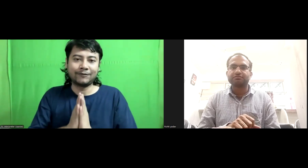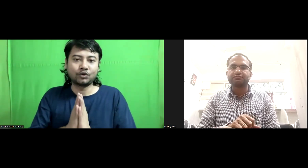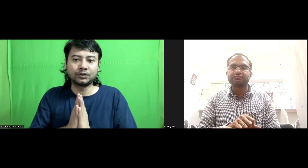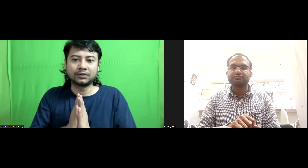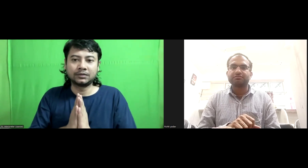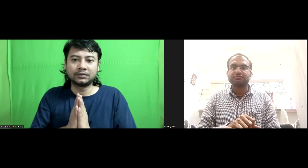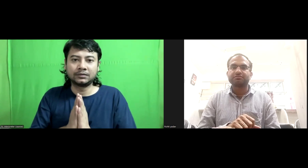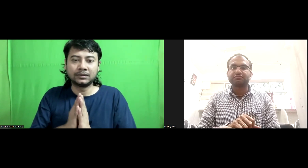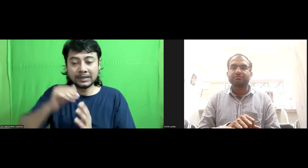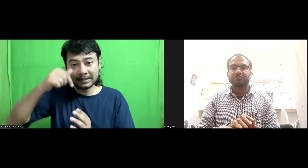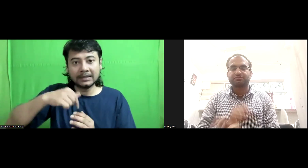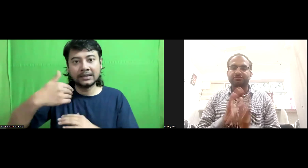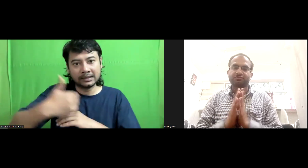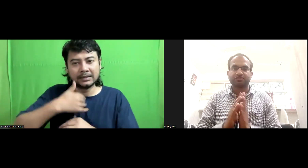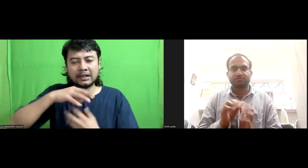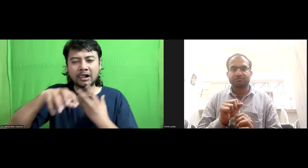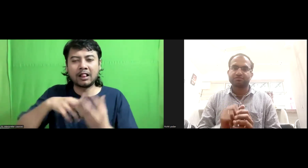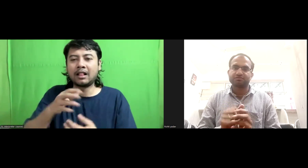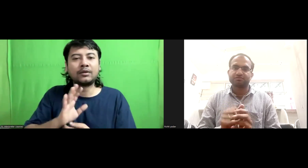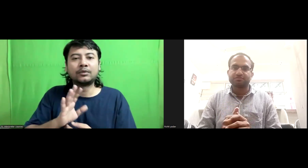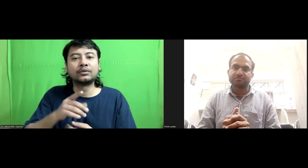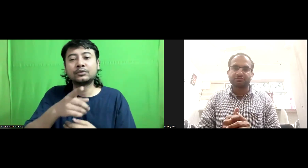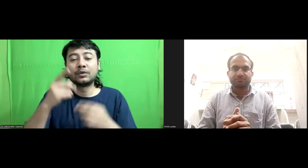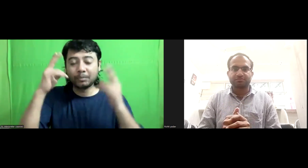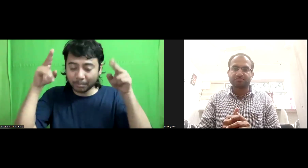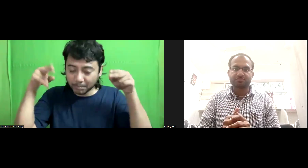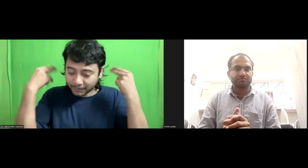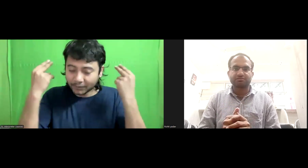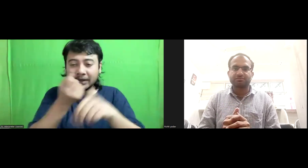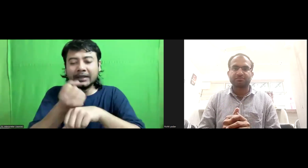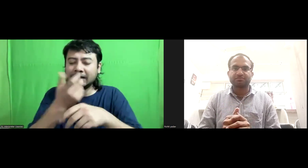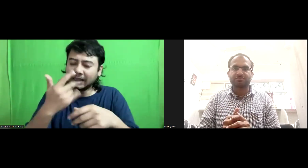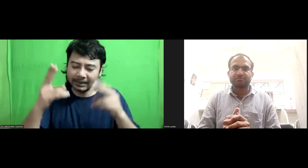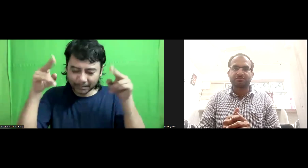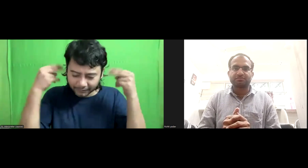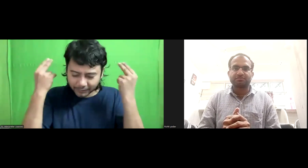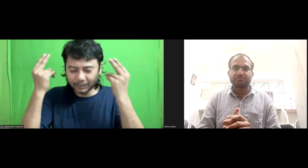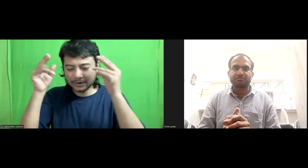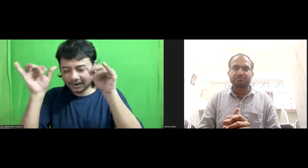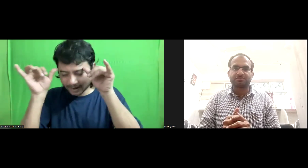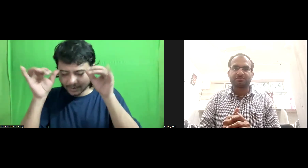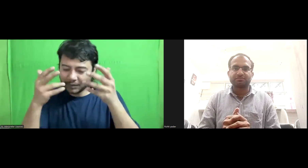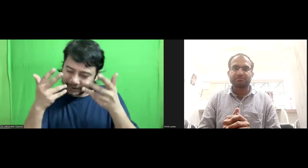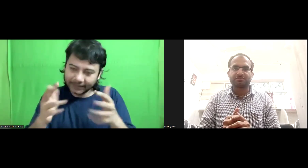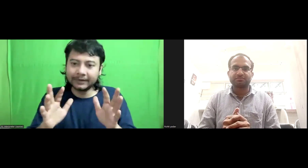please offer it. I'm offering it with love and devotion. So don't worry, whatever ghee is available, you use that.